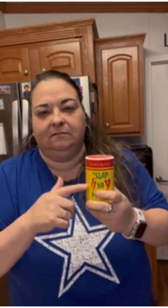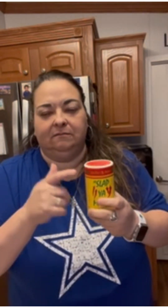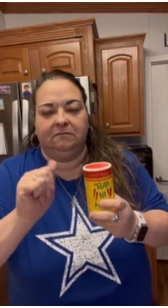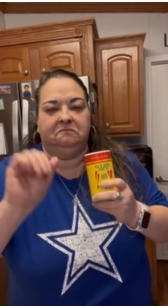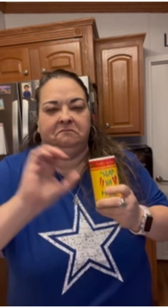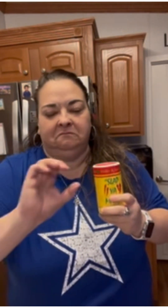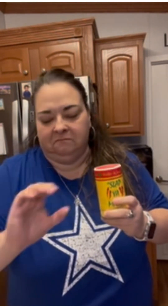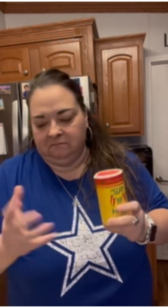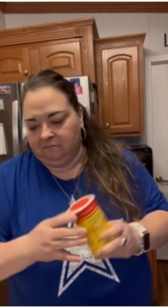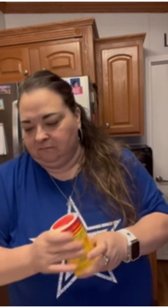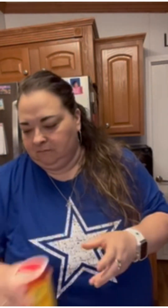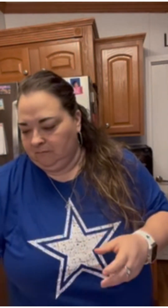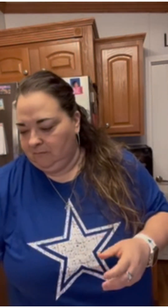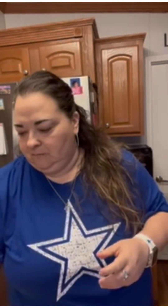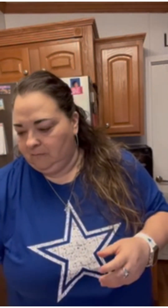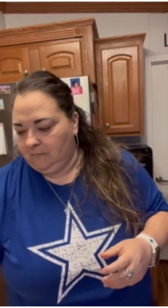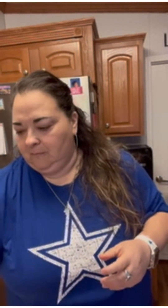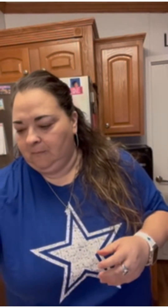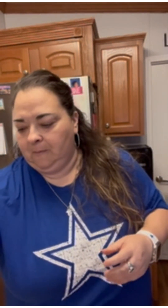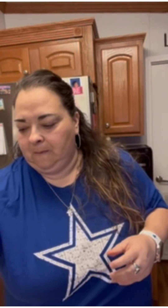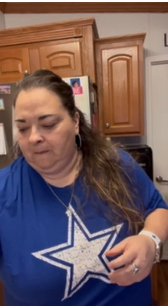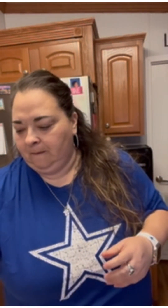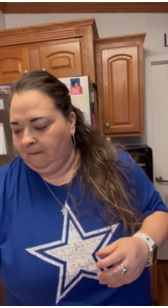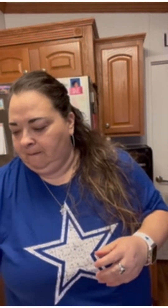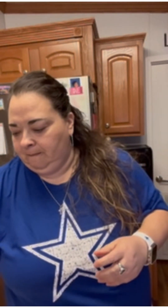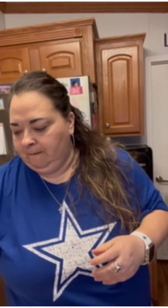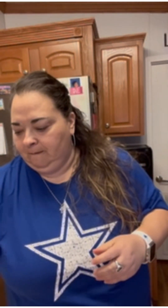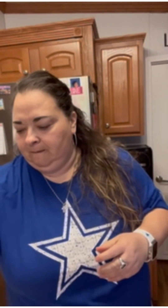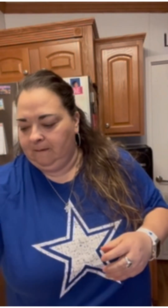This is a little spicy. I like to just put a little bit in there.